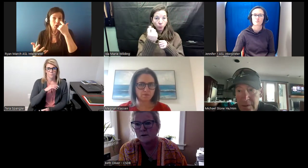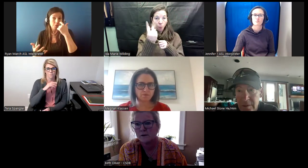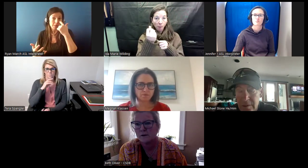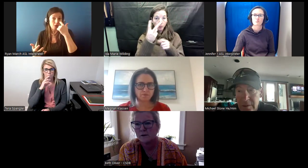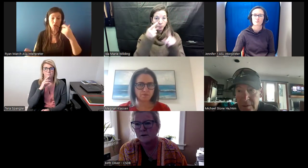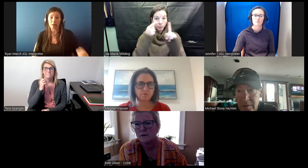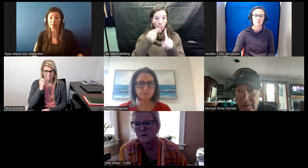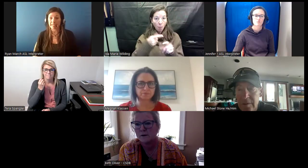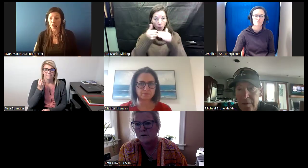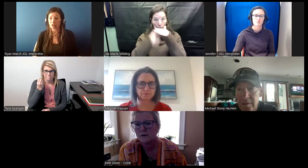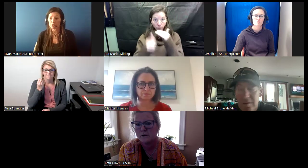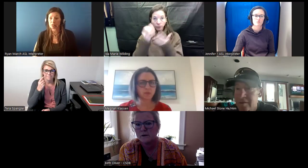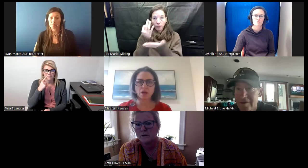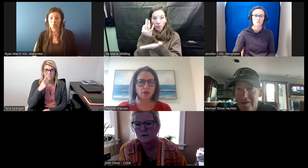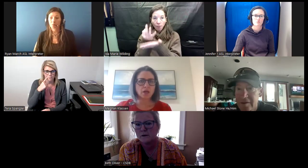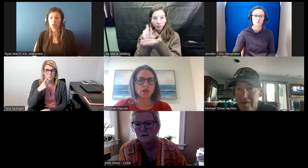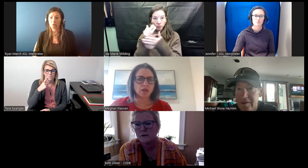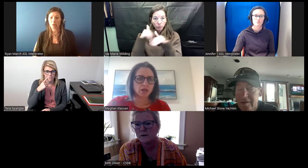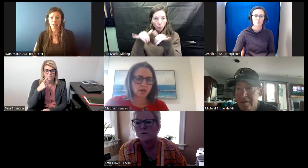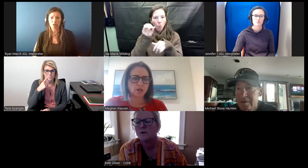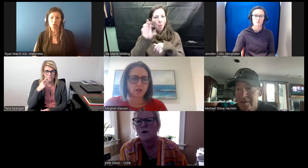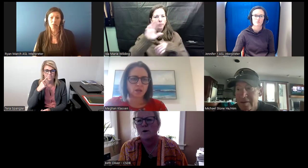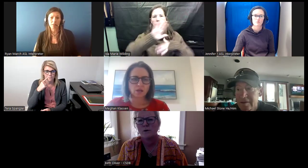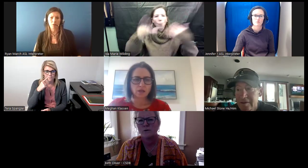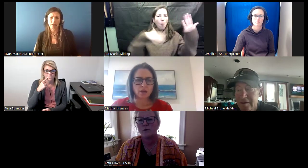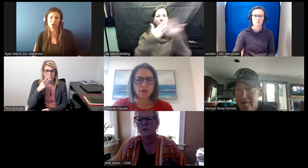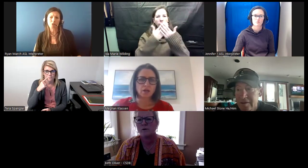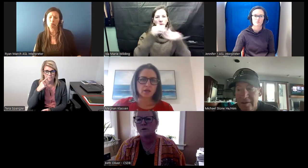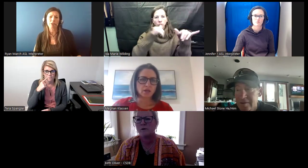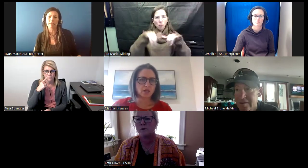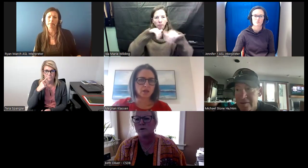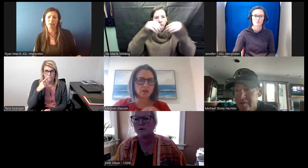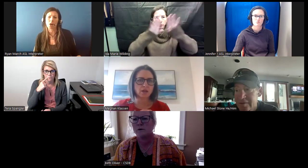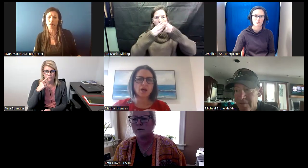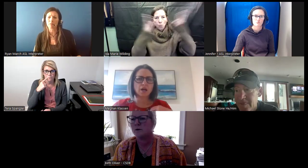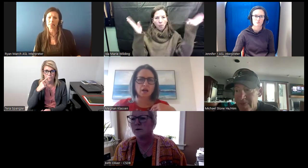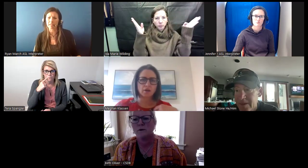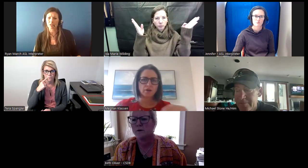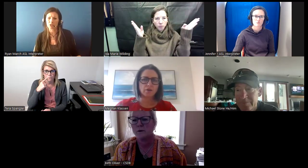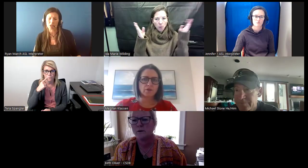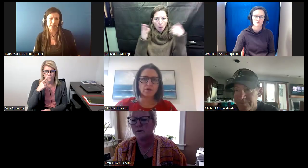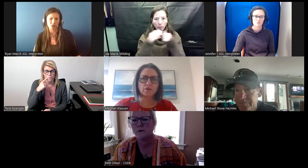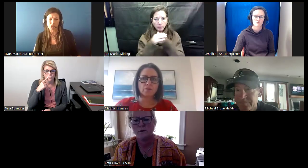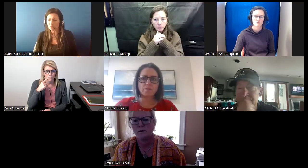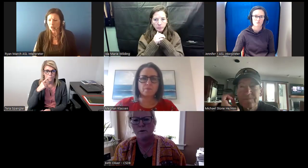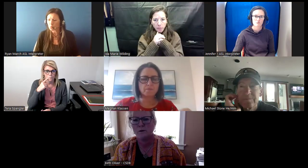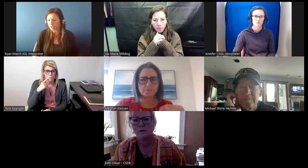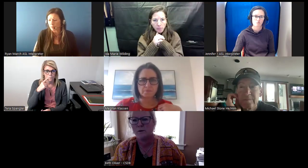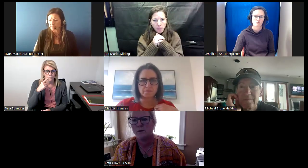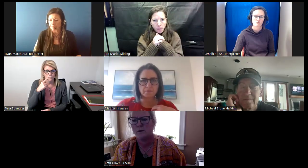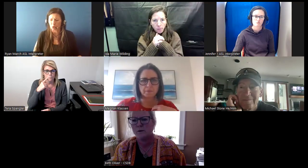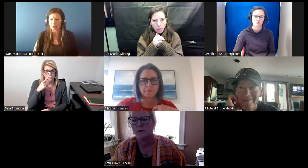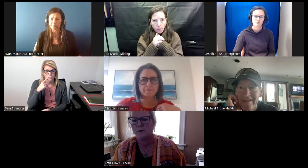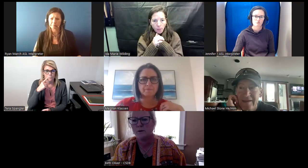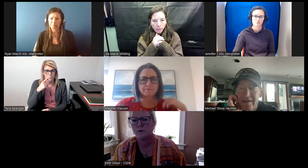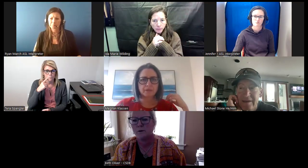so you mean all 12 standards? You would want to know like what they're called, or what do you mean? Like all the standards just in general, or what are you